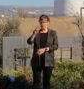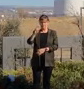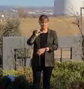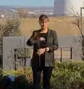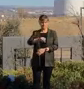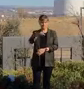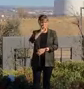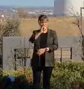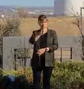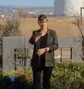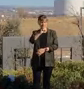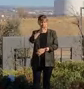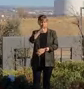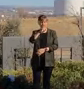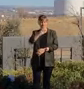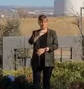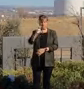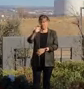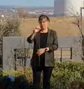Sergeant Joshua Scoof,